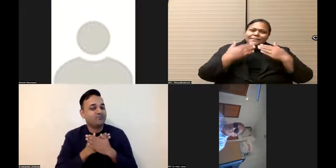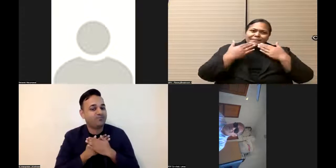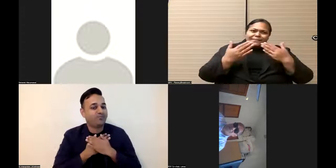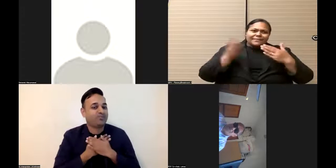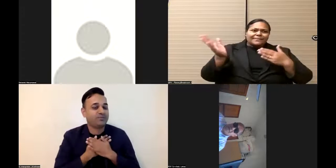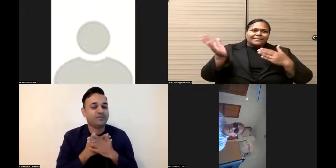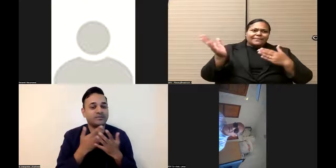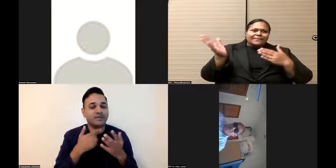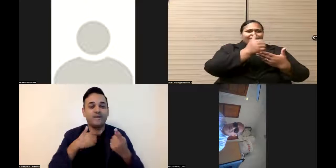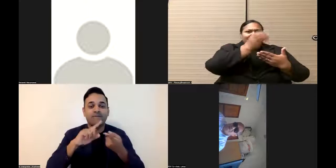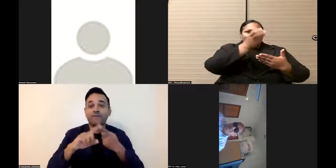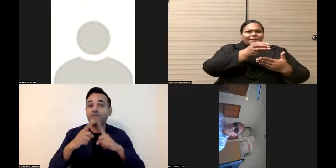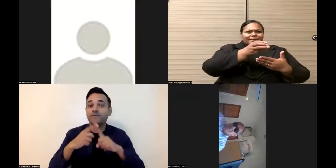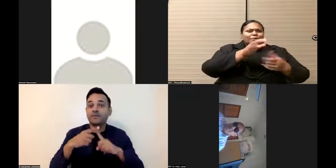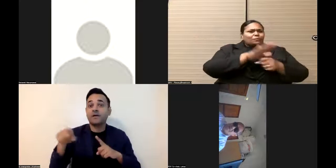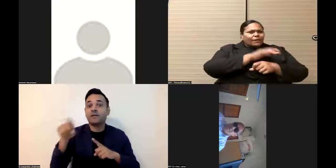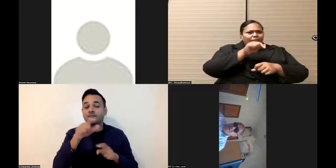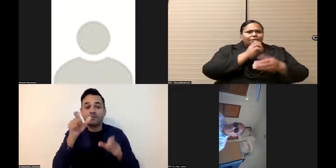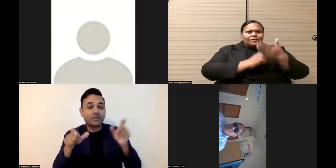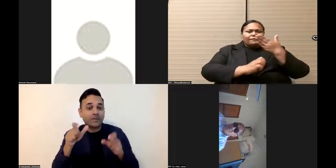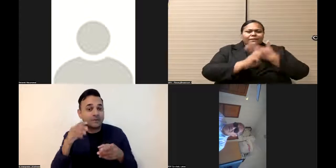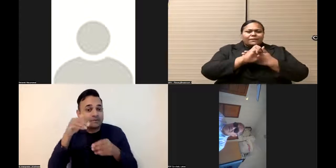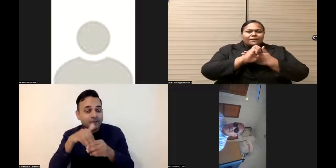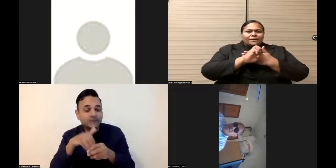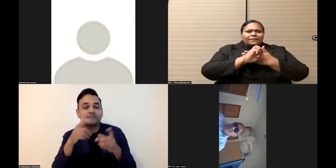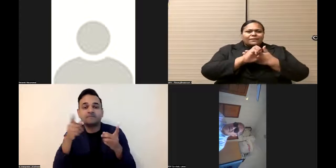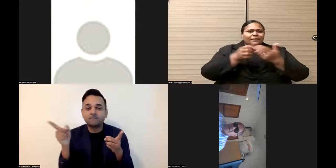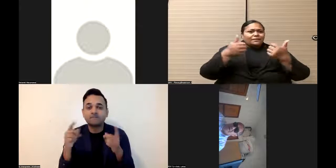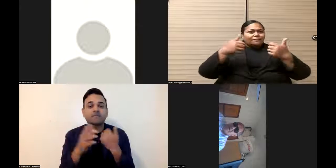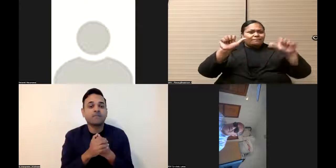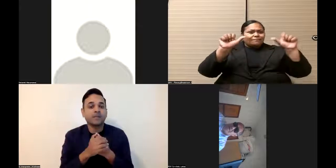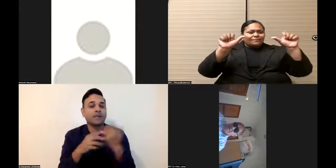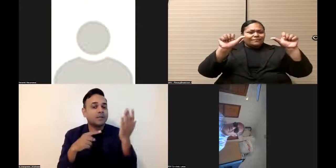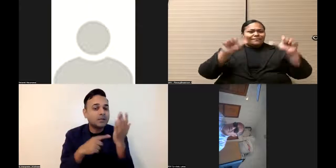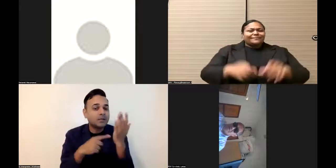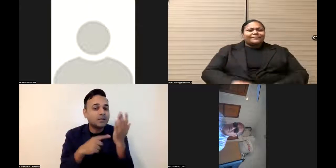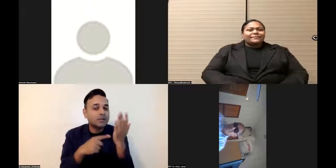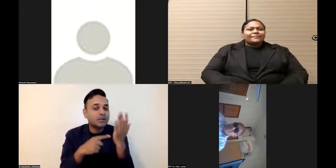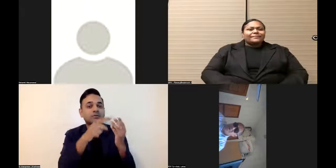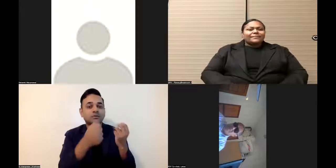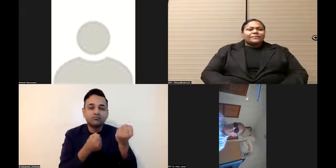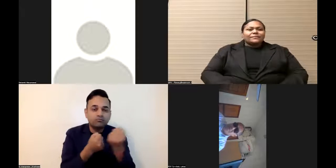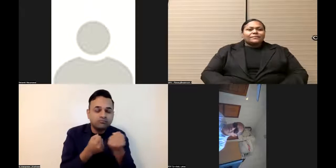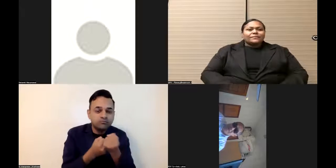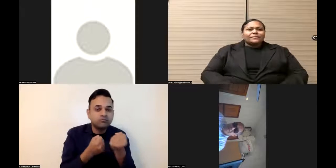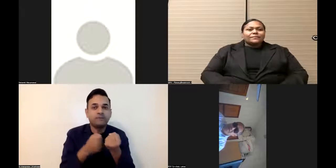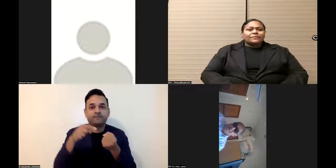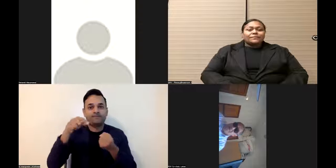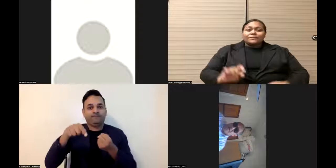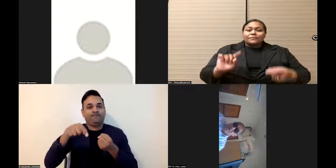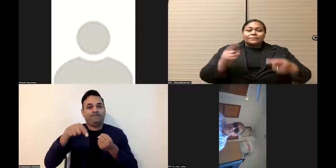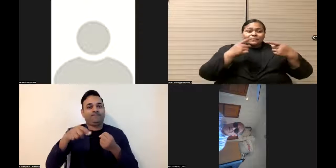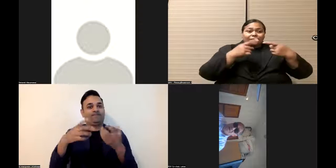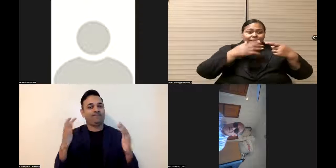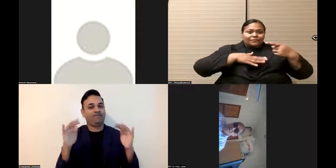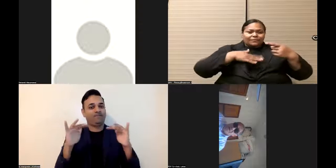success. First of all, I'd like to thank the moderator and the excellent job of thanking